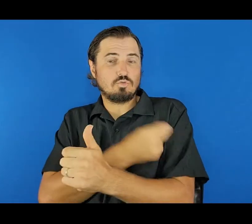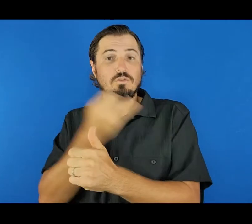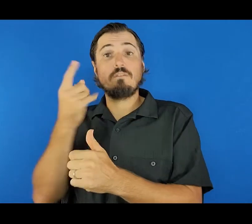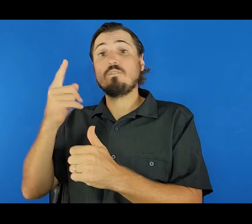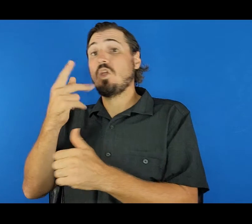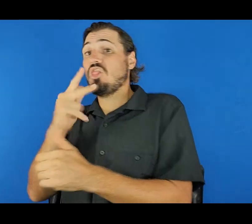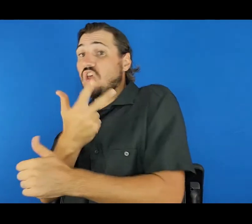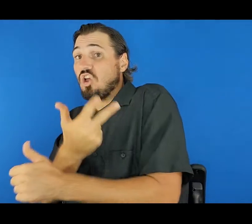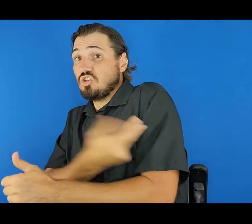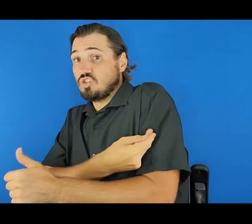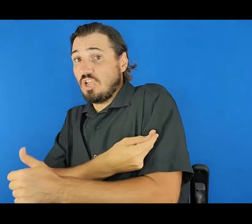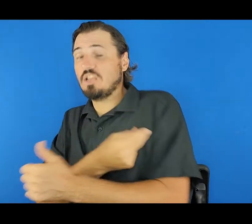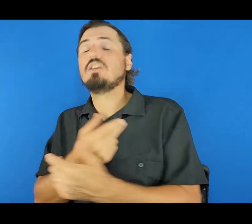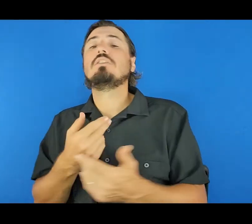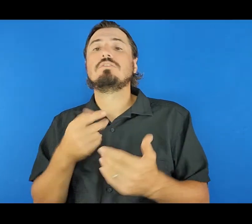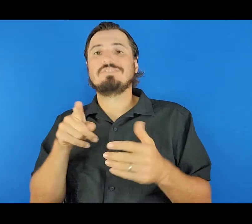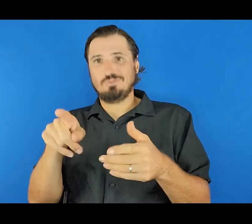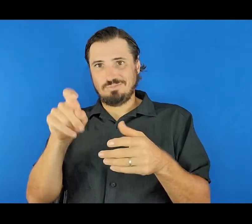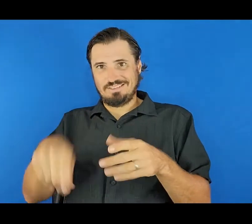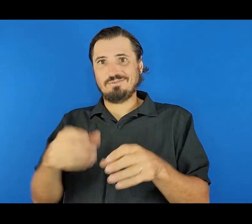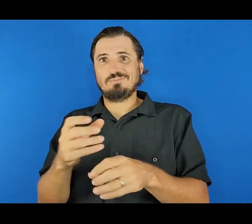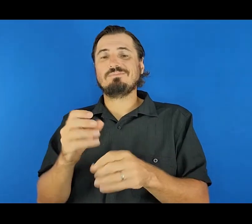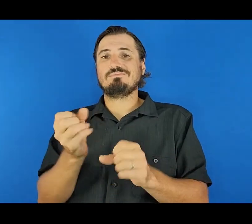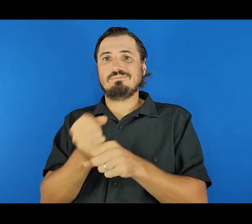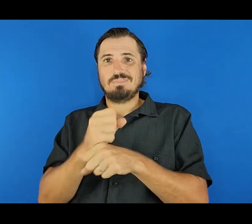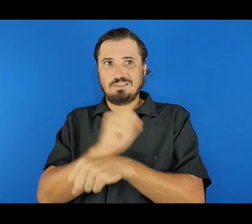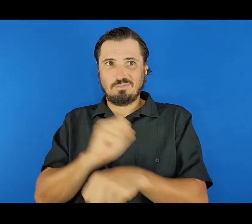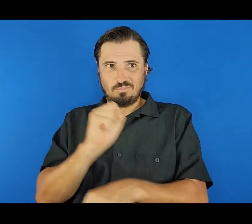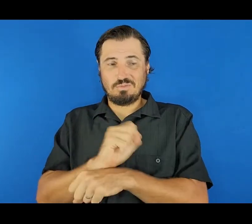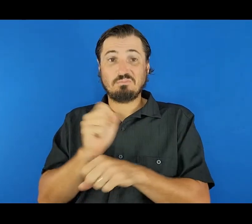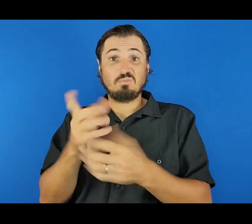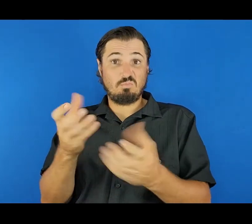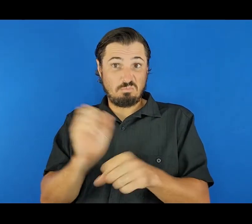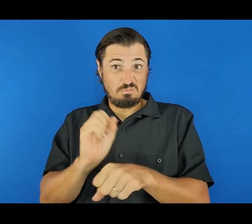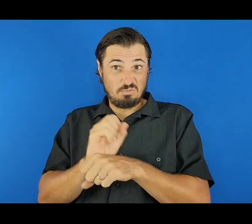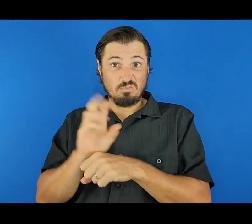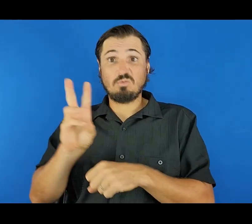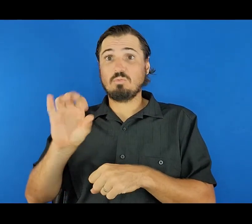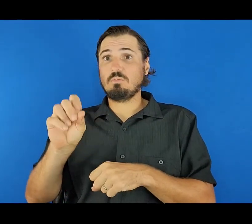doses. Appointments are required for booster doses. To make an appointment, visit